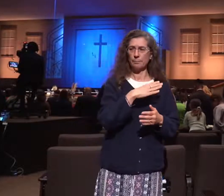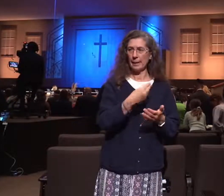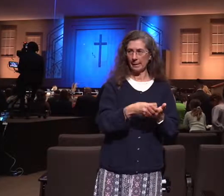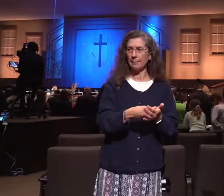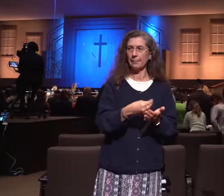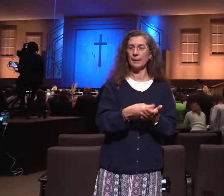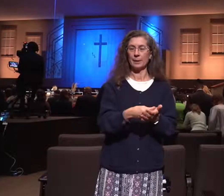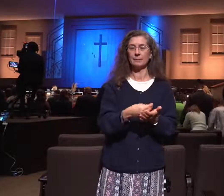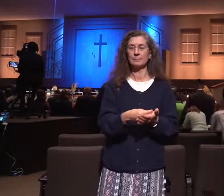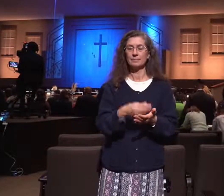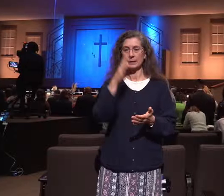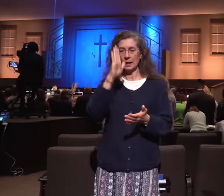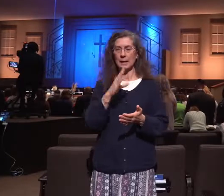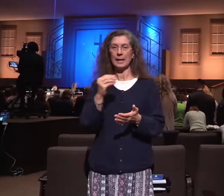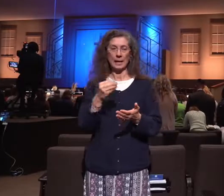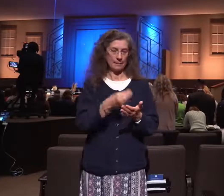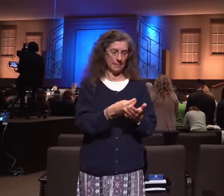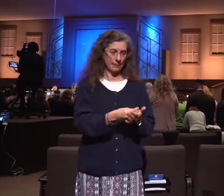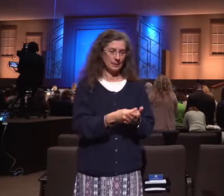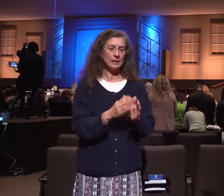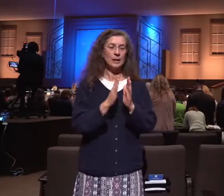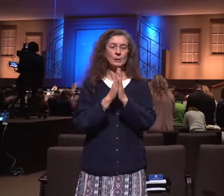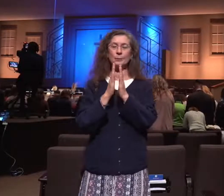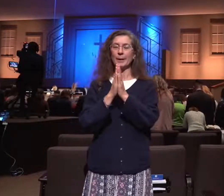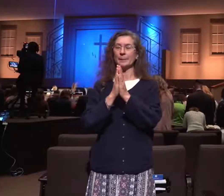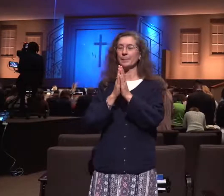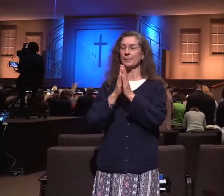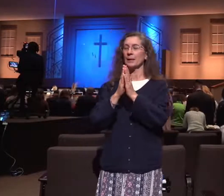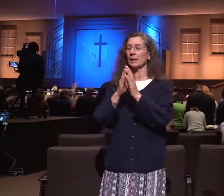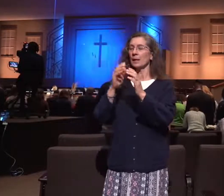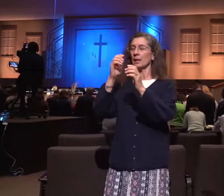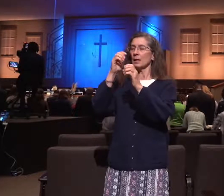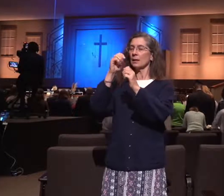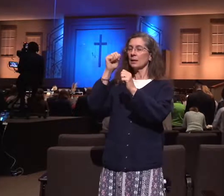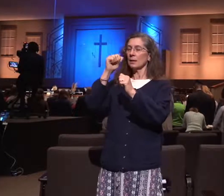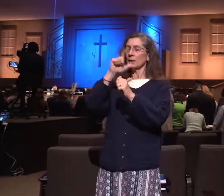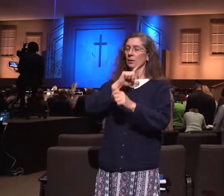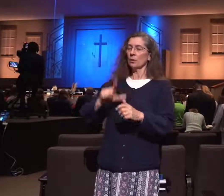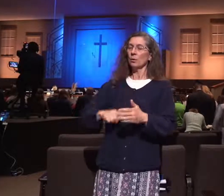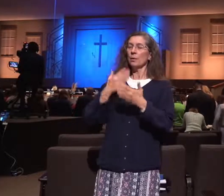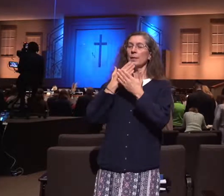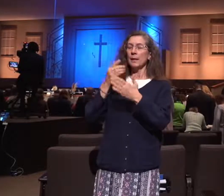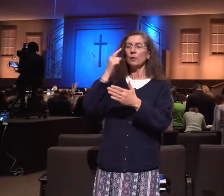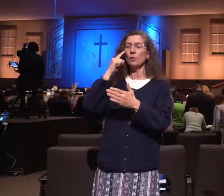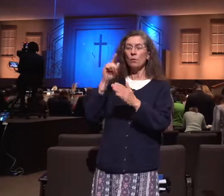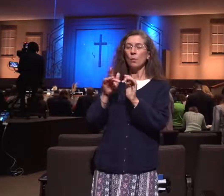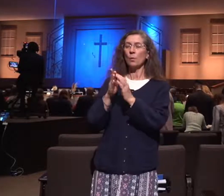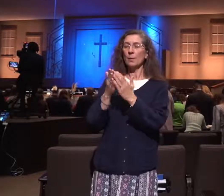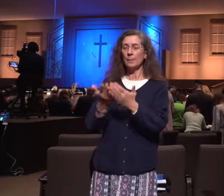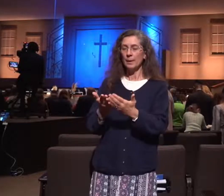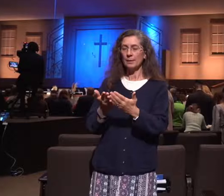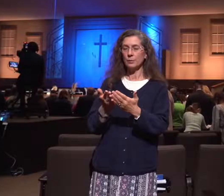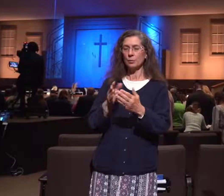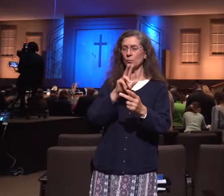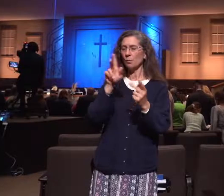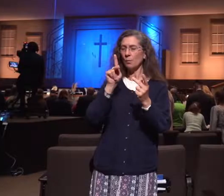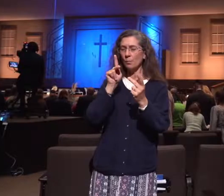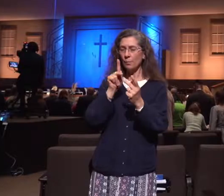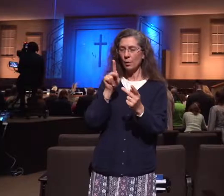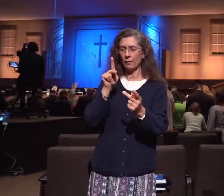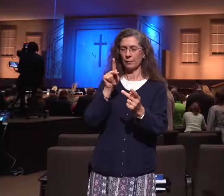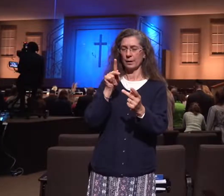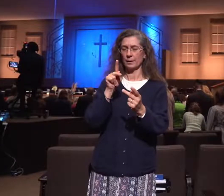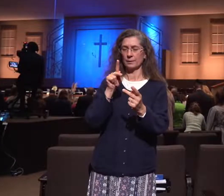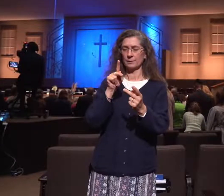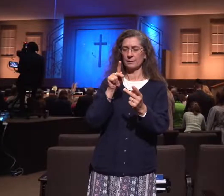Let's pray. Dear Lord, I thank you for the Bible, the infallible and inerrant word of God.